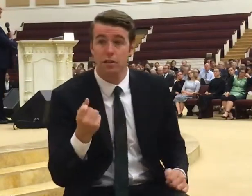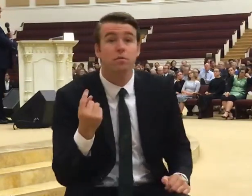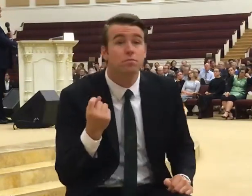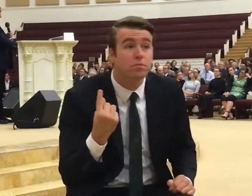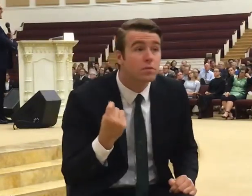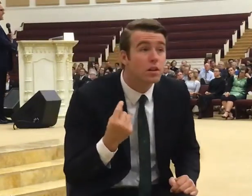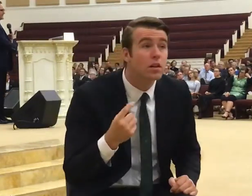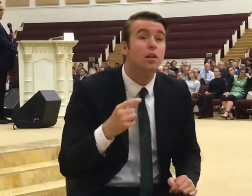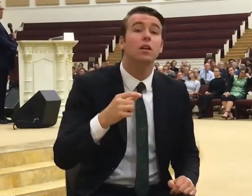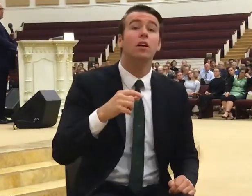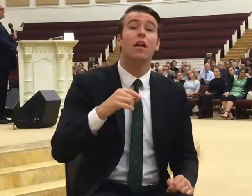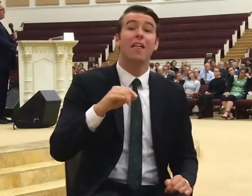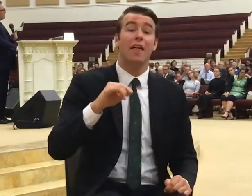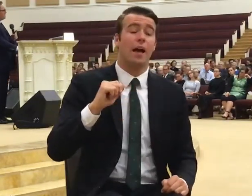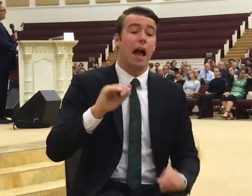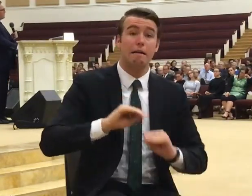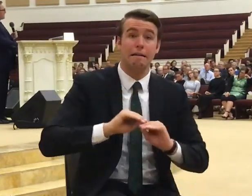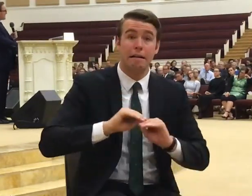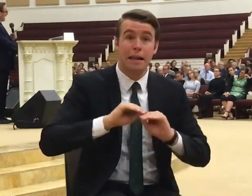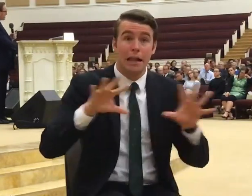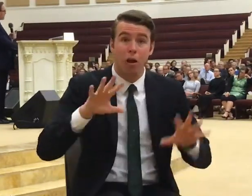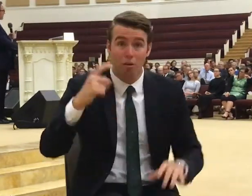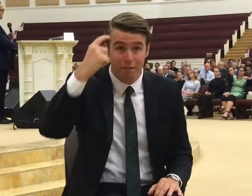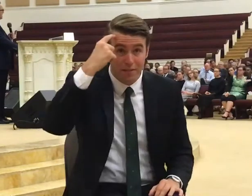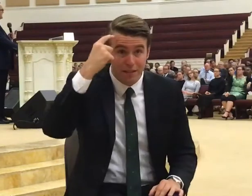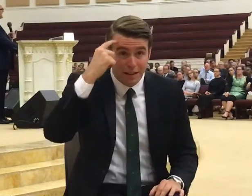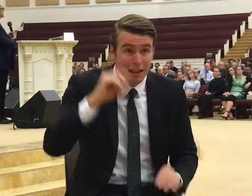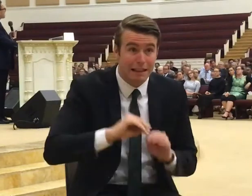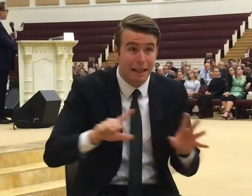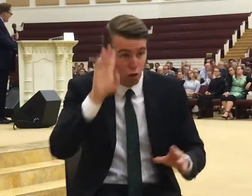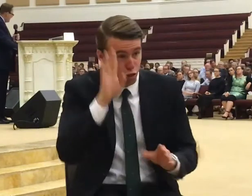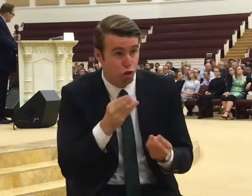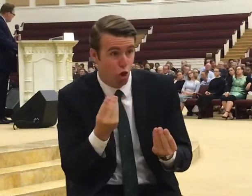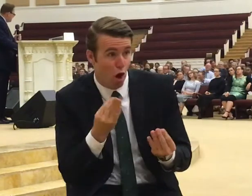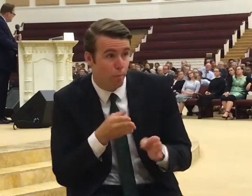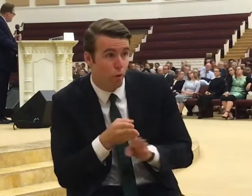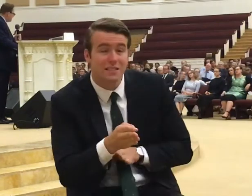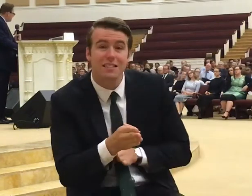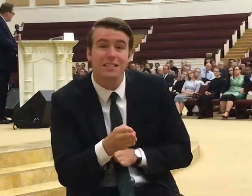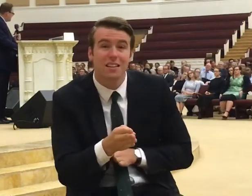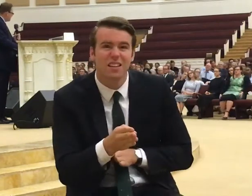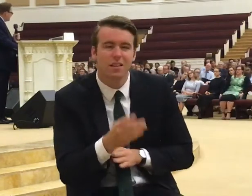By its very nature, the gospel is free.